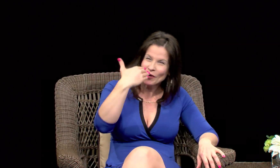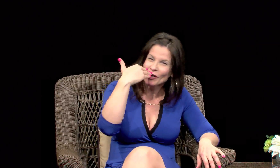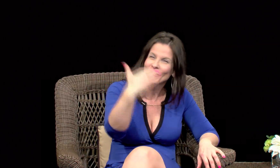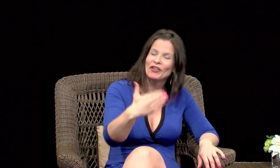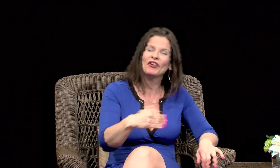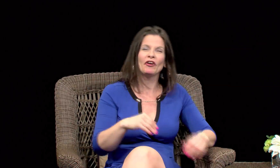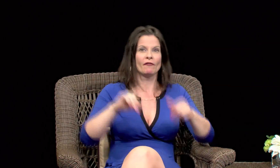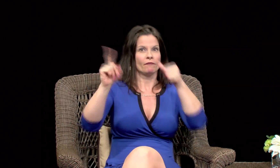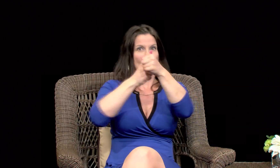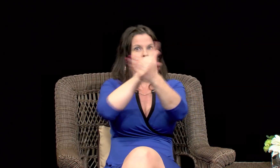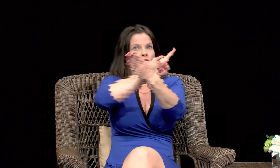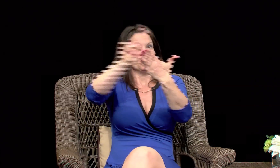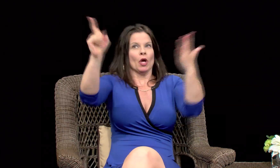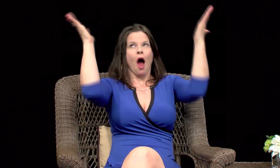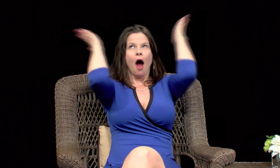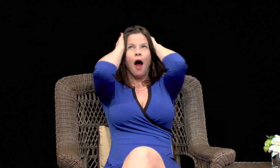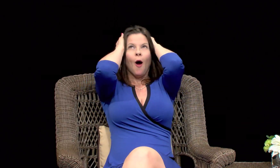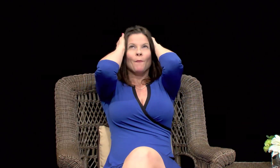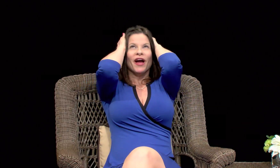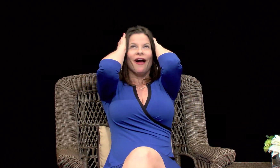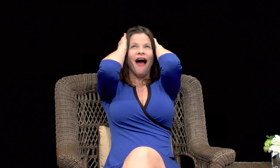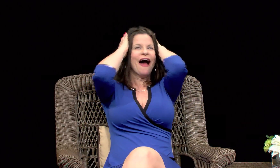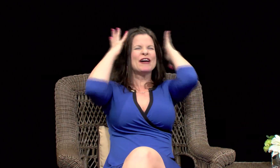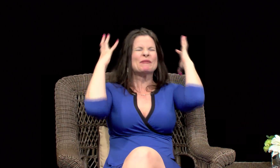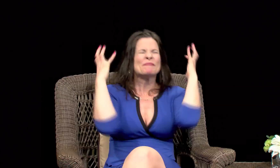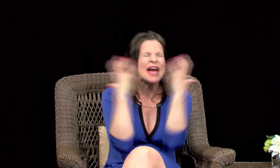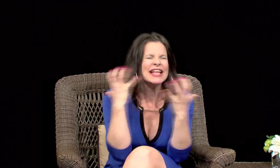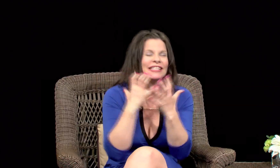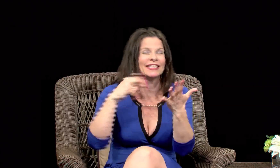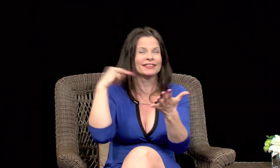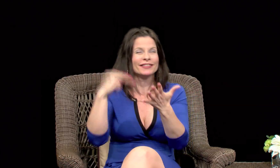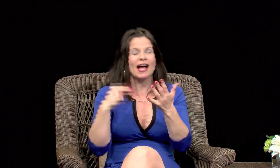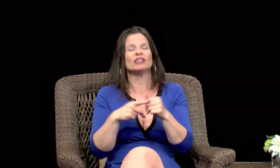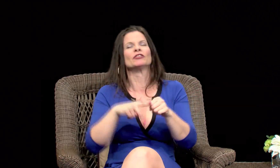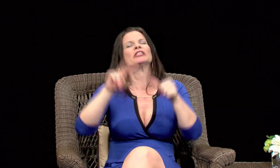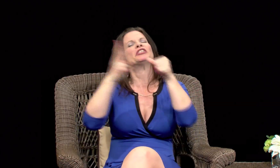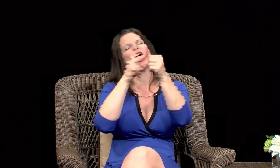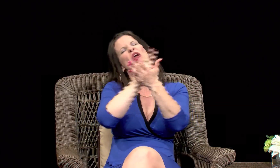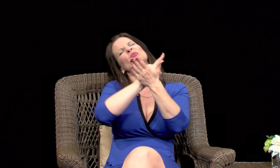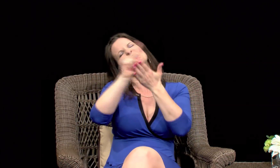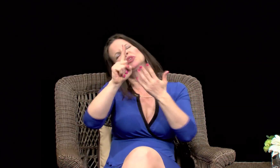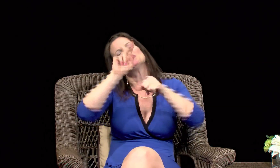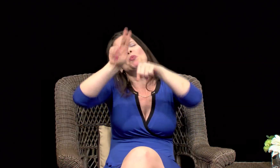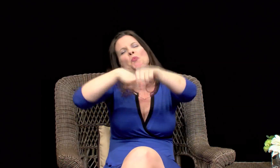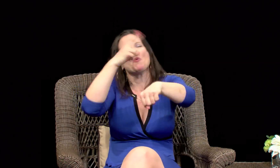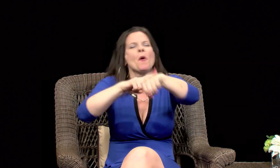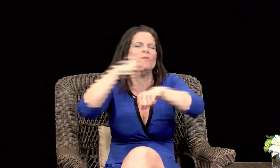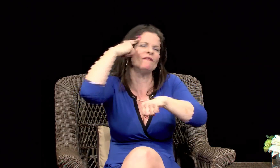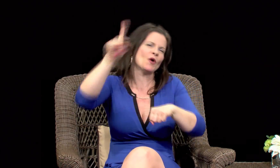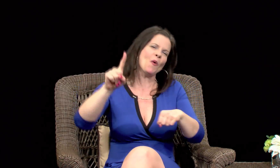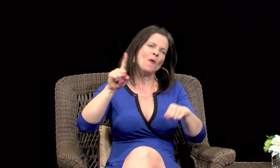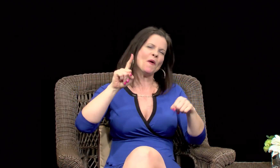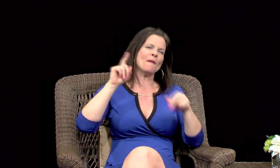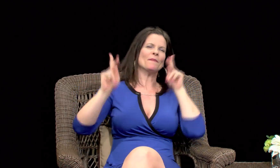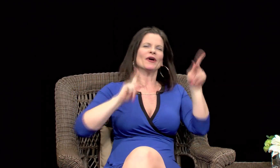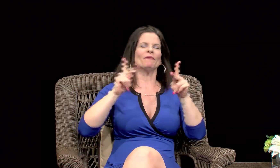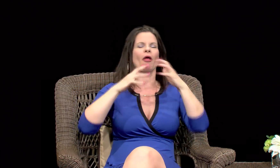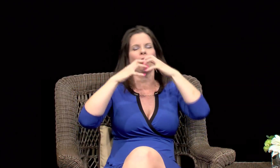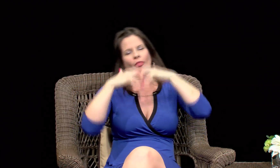the children to do sign. And let me tell you, the first week he was amazing. He was an amazing dancer. The second week,